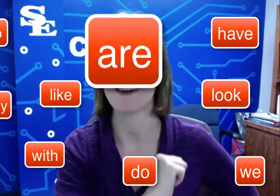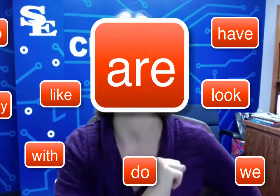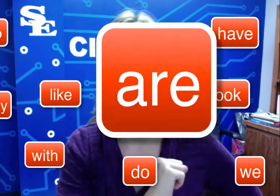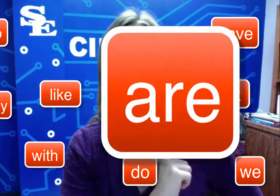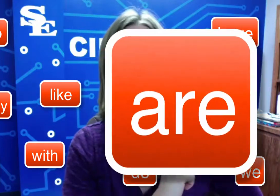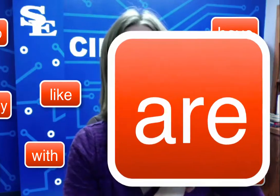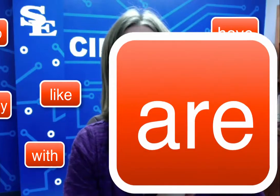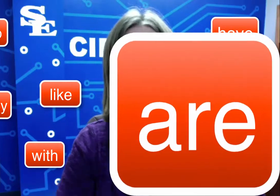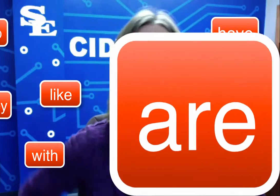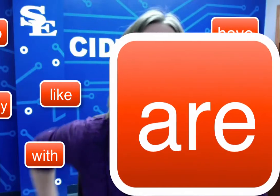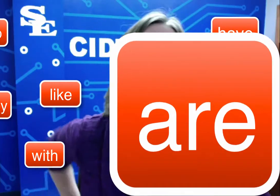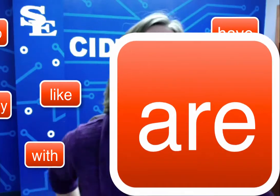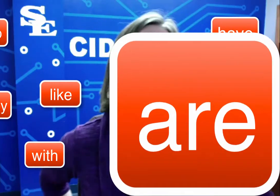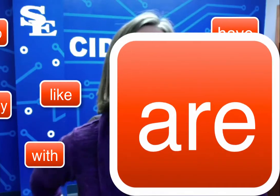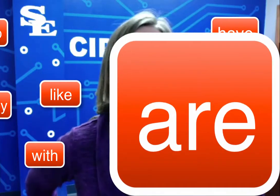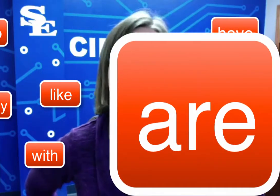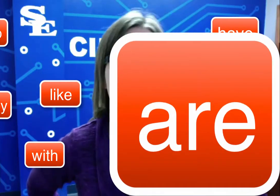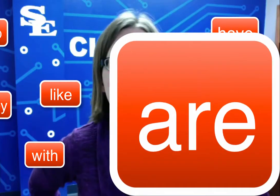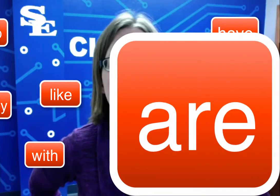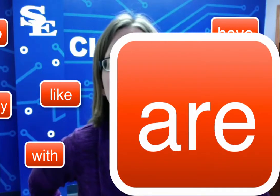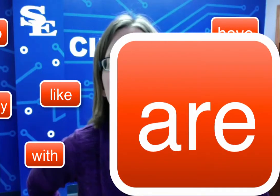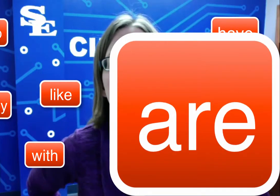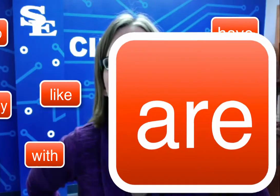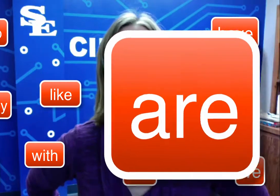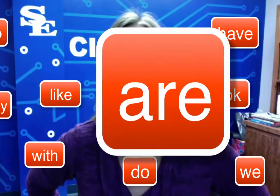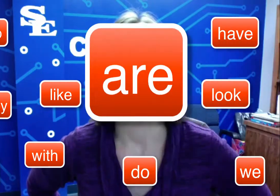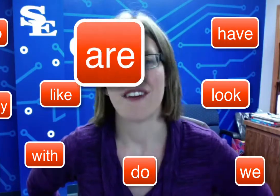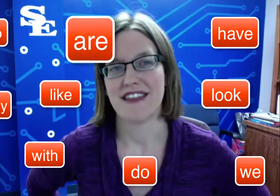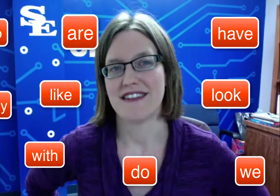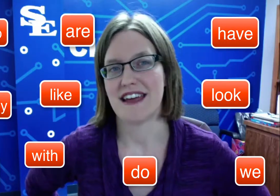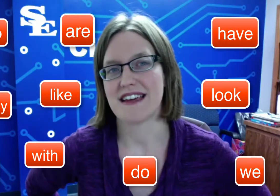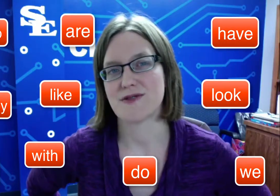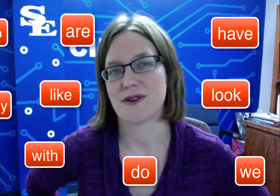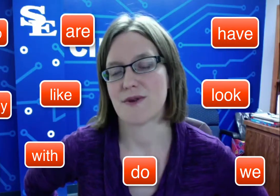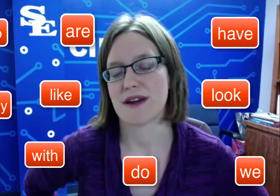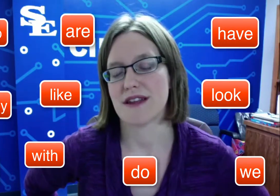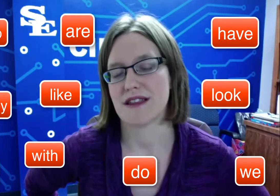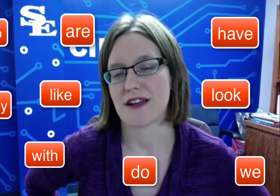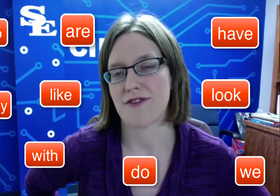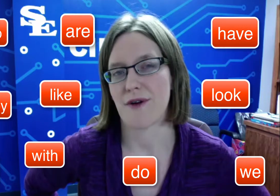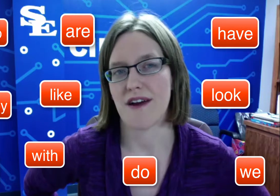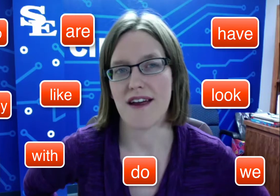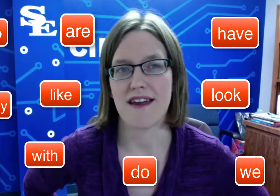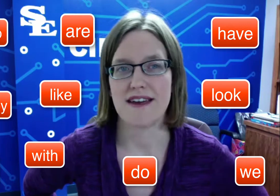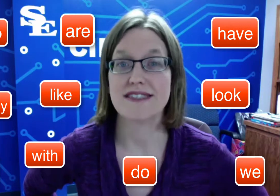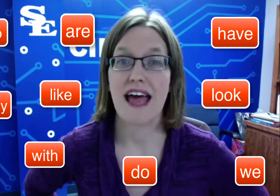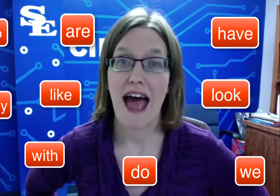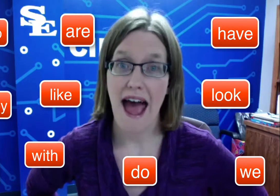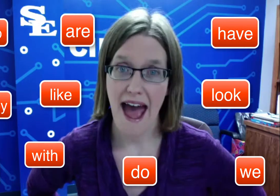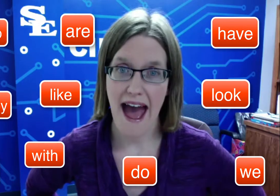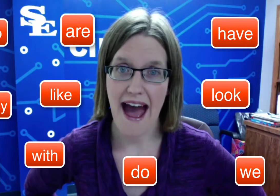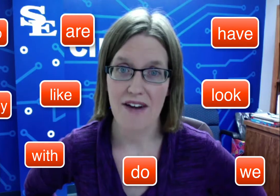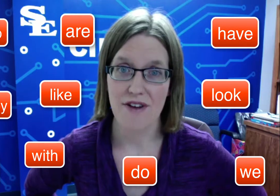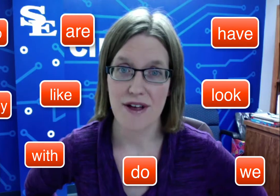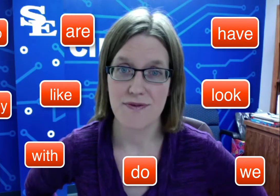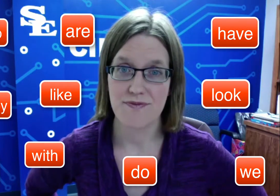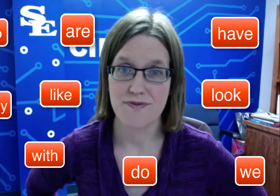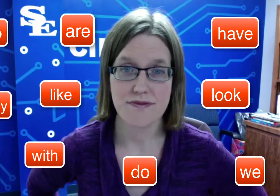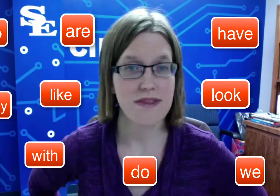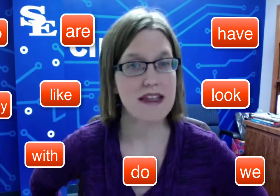it is. Okay. All right, the next word we're going to look for is have.